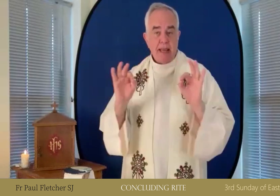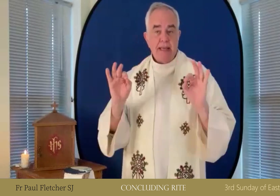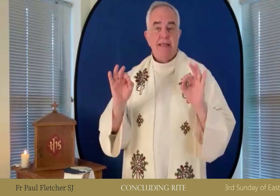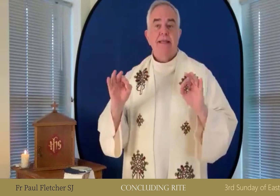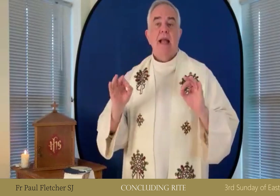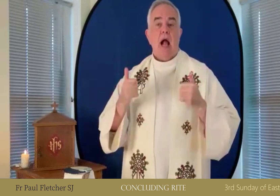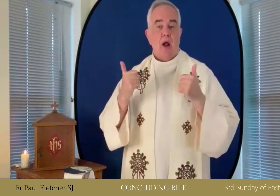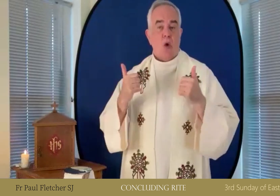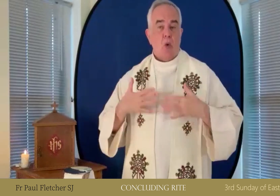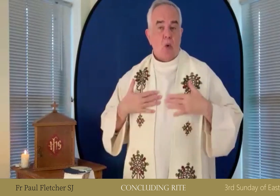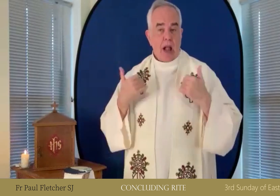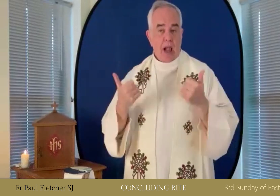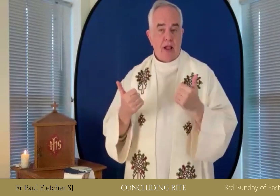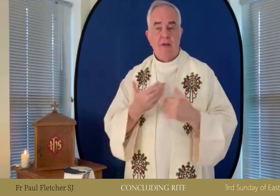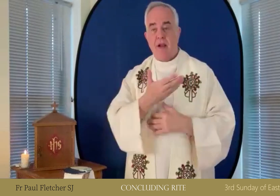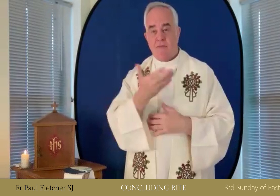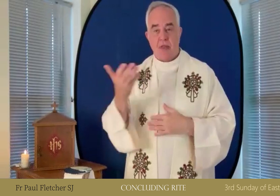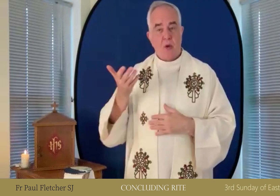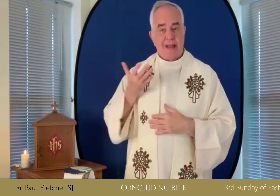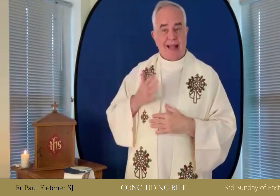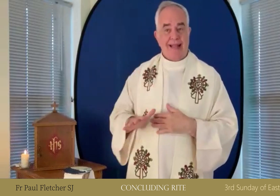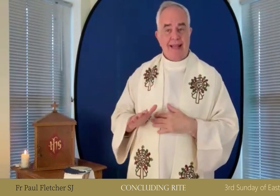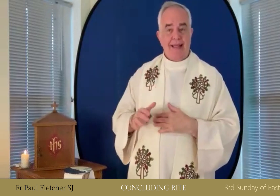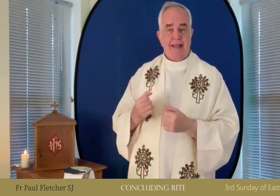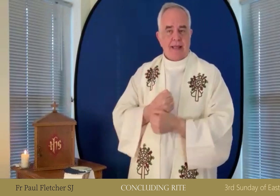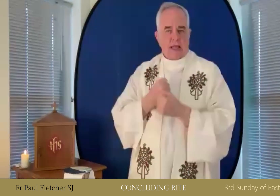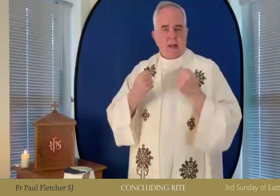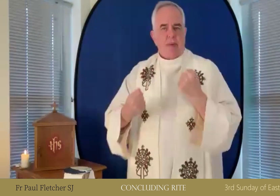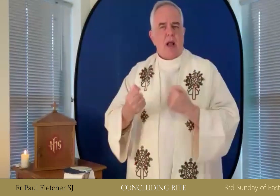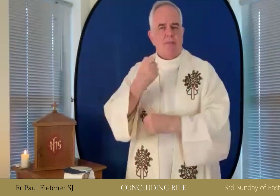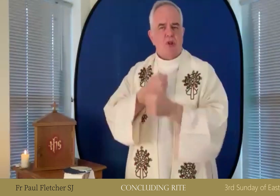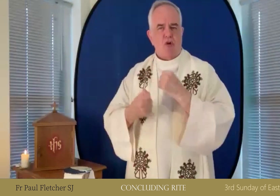peace and good health for those me to become drunk.